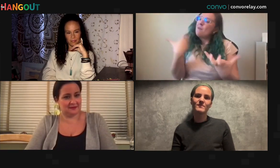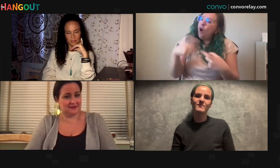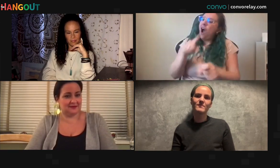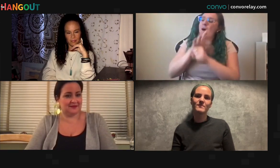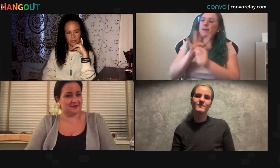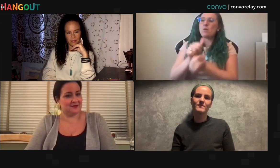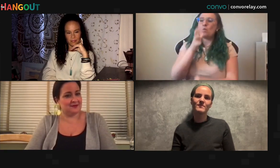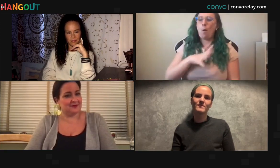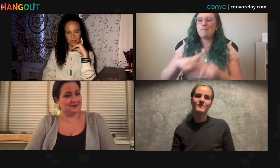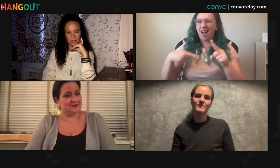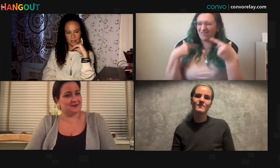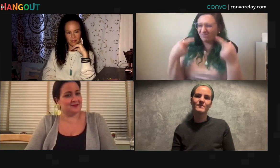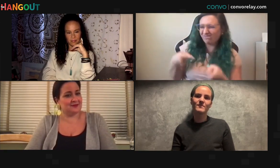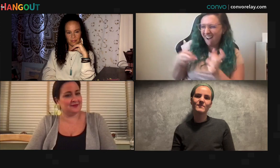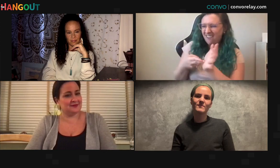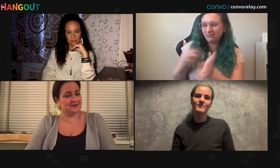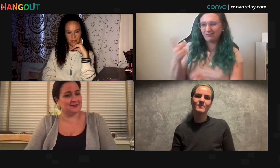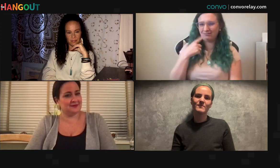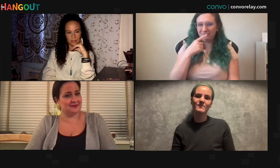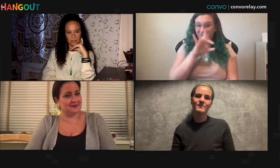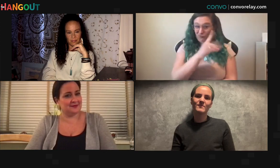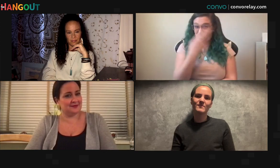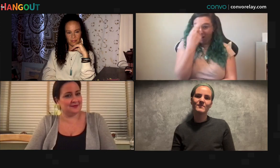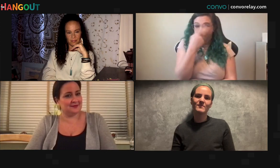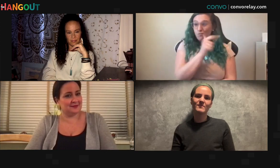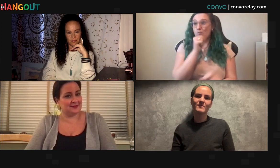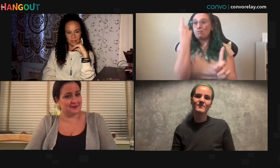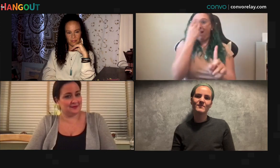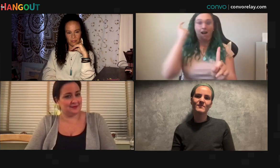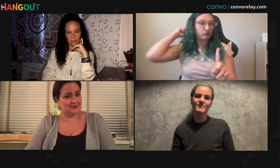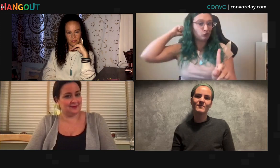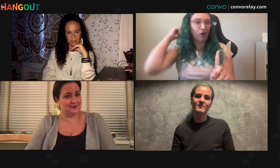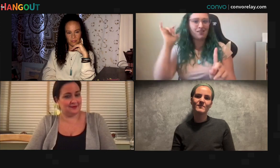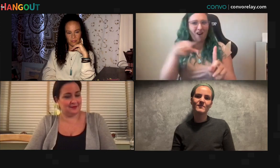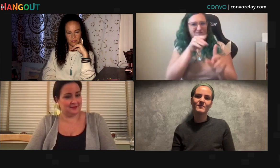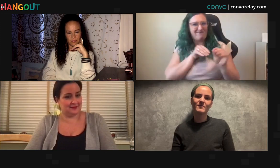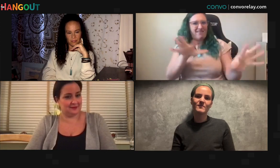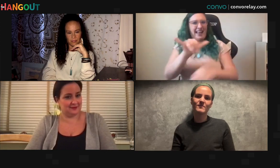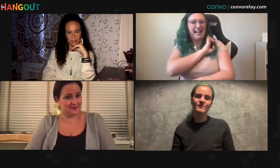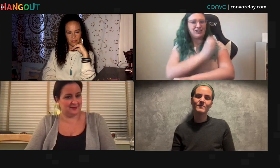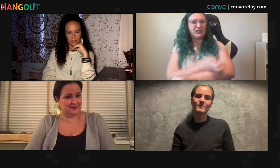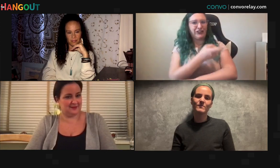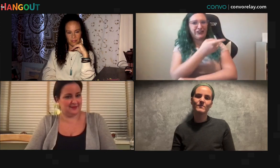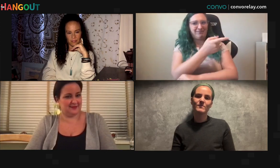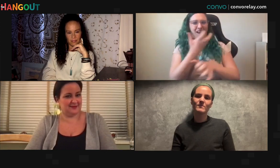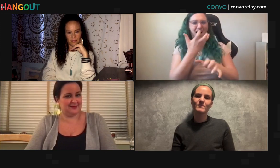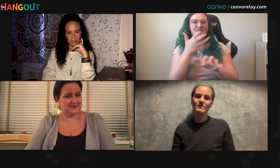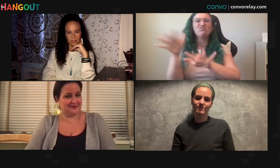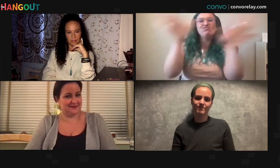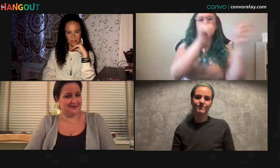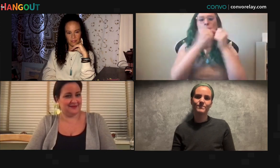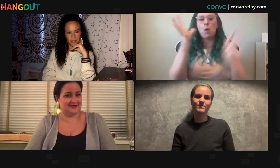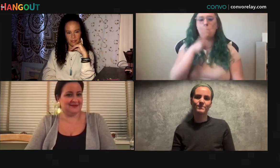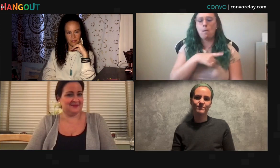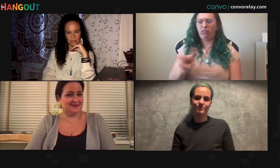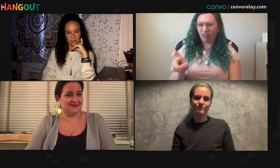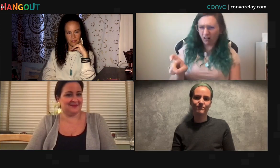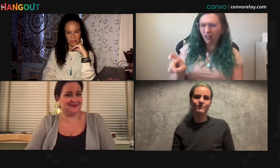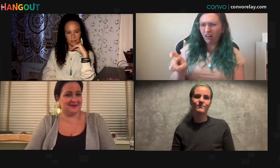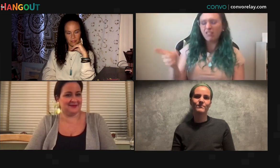well, what's the deal with these women? And he says that I'm actually struggling um, on dating women,